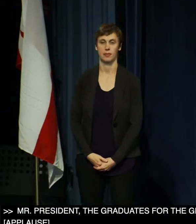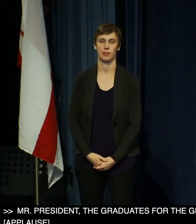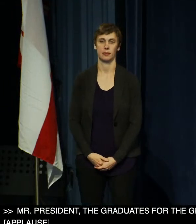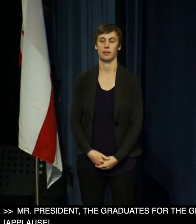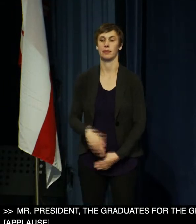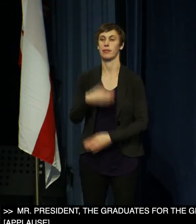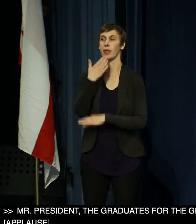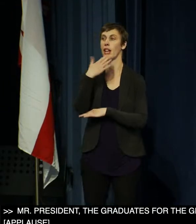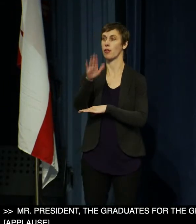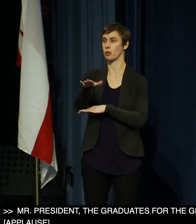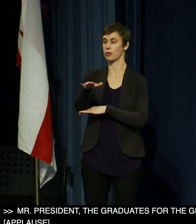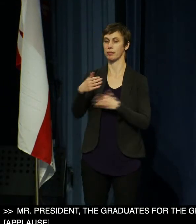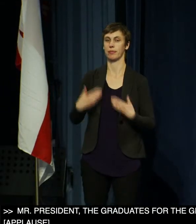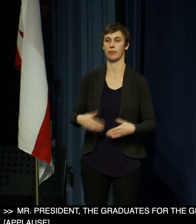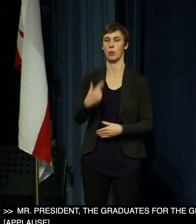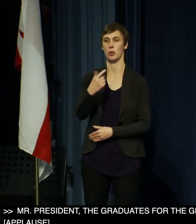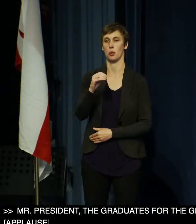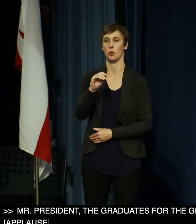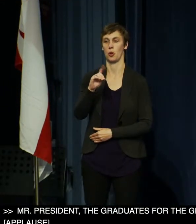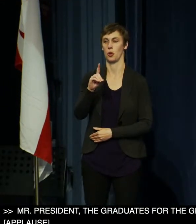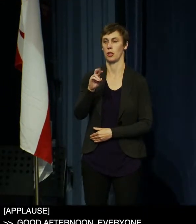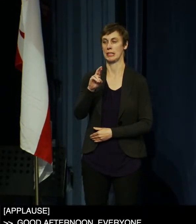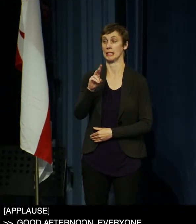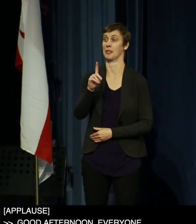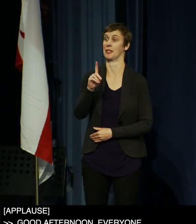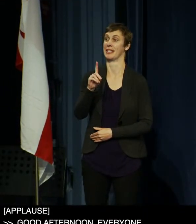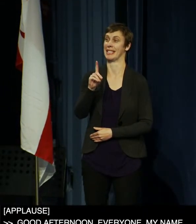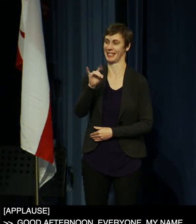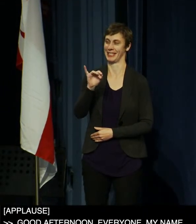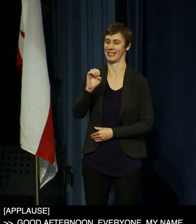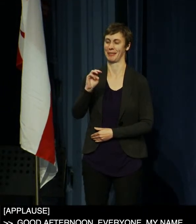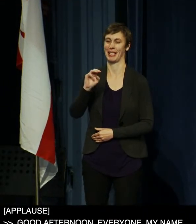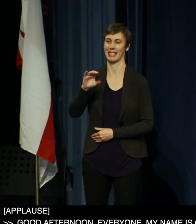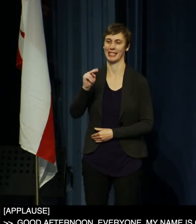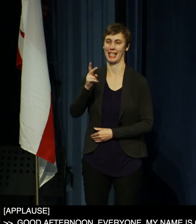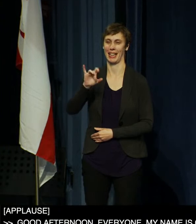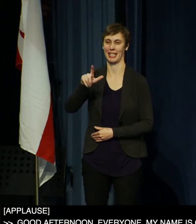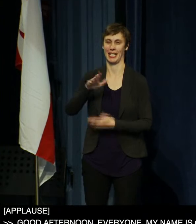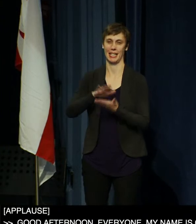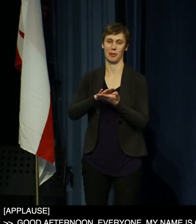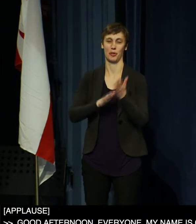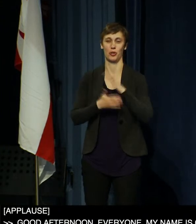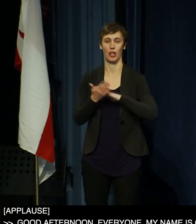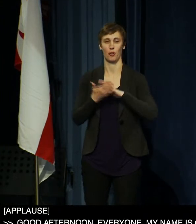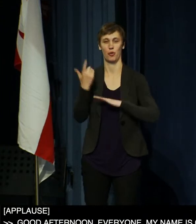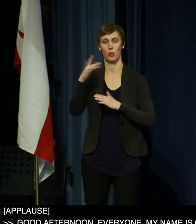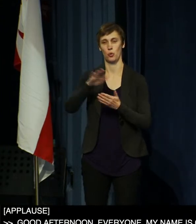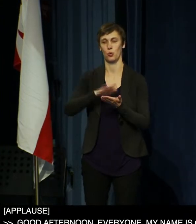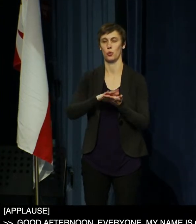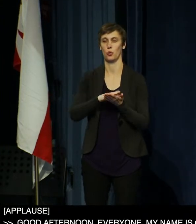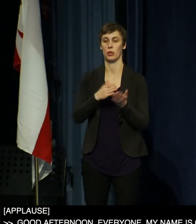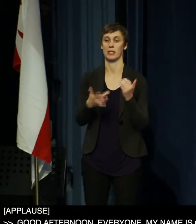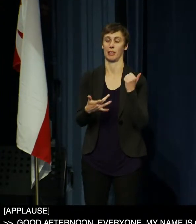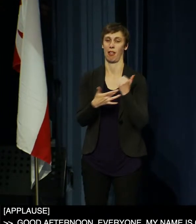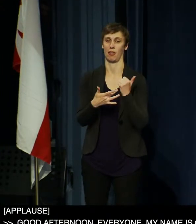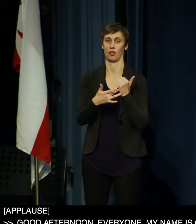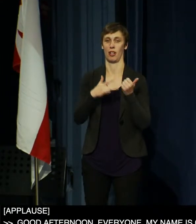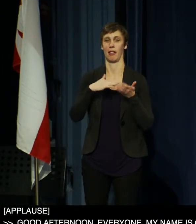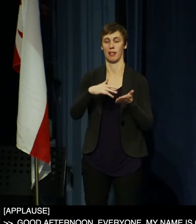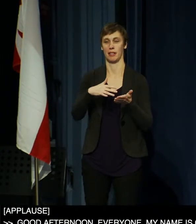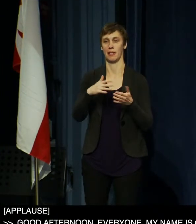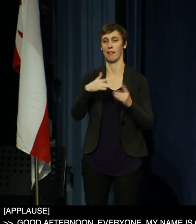Good afternoon, everyone. My name is Gordy McNeil, Academic Chair for the School of Technology and Environment and the School of Trades and